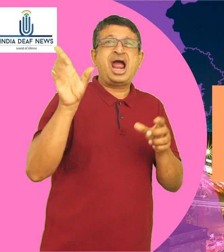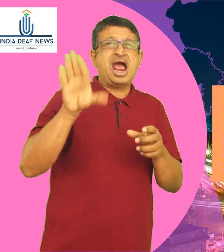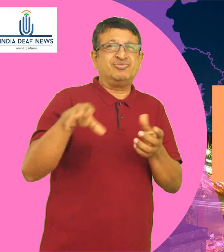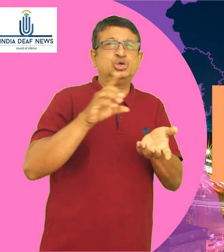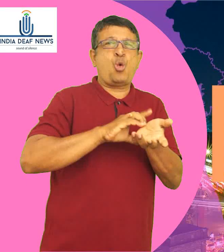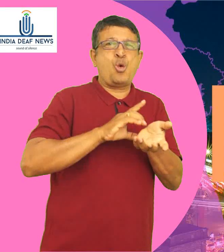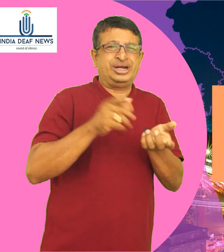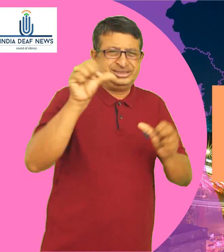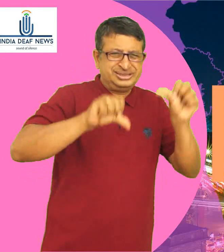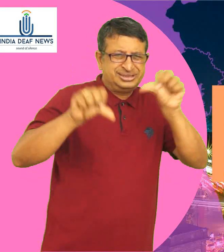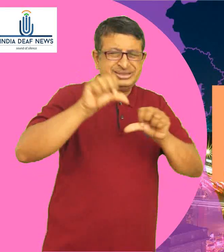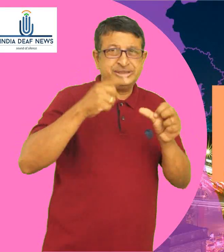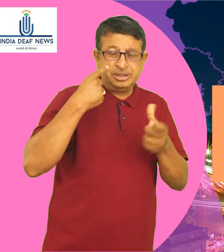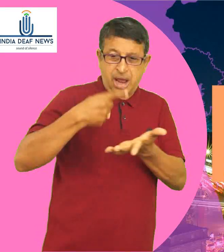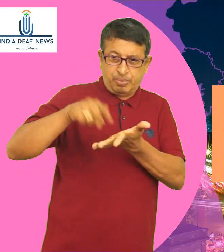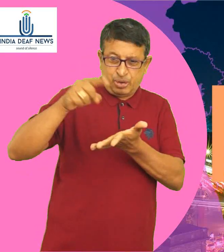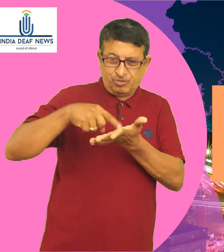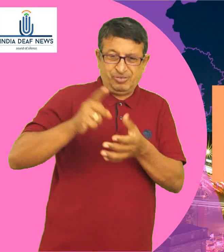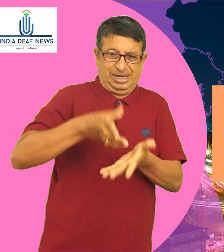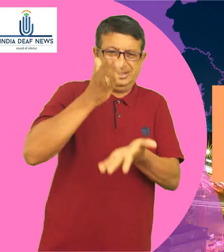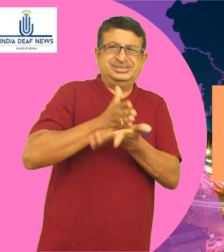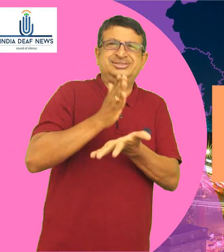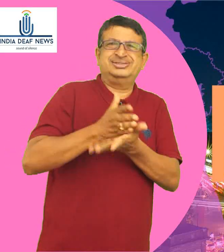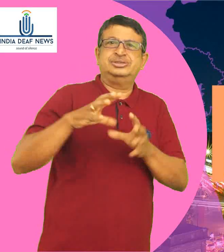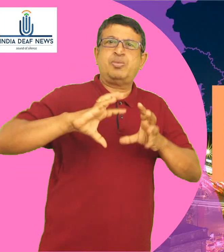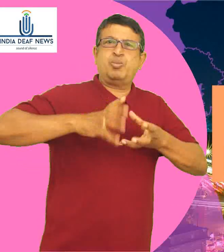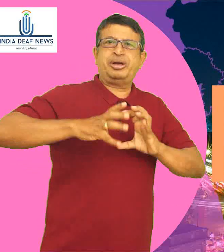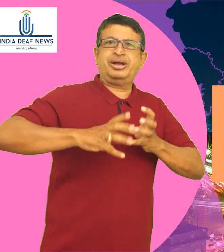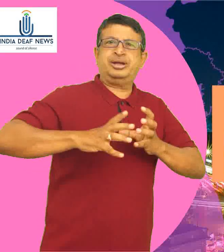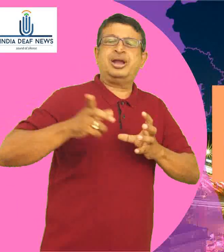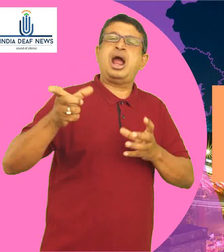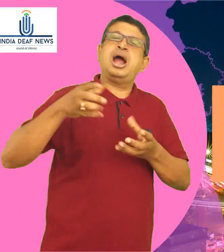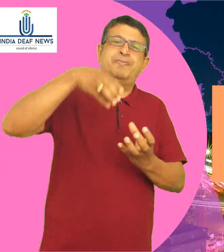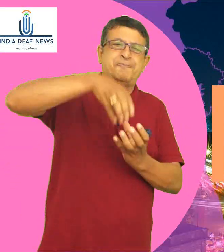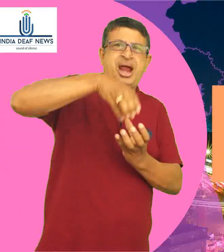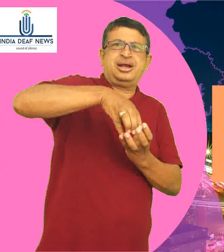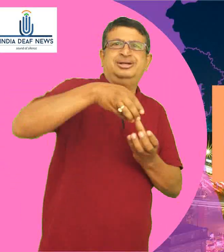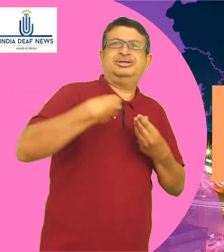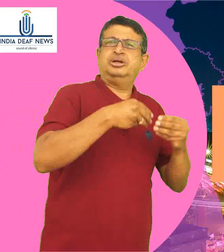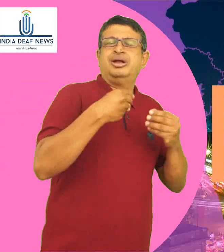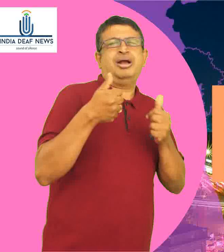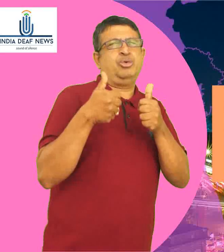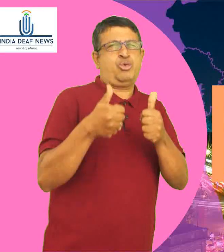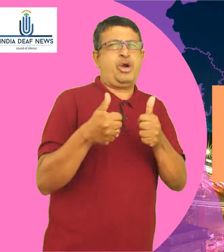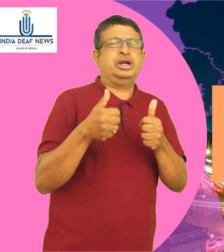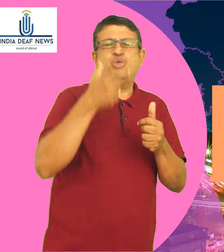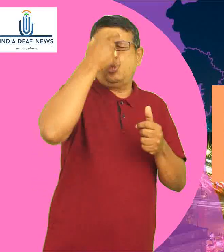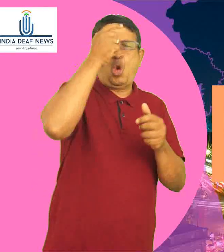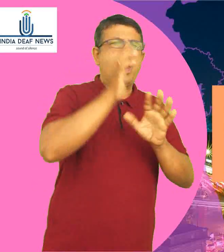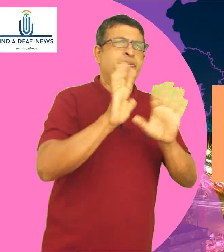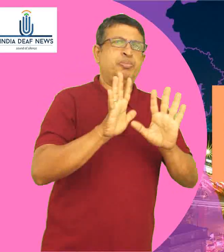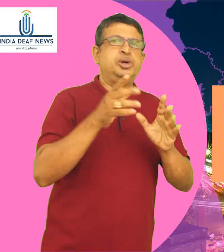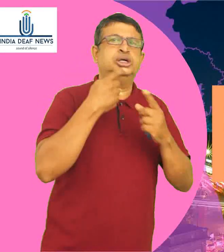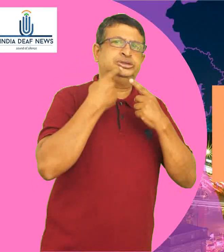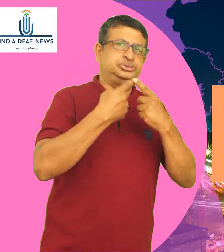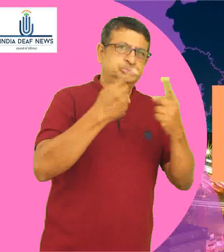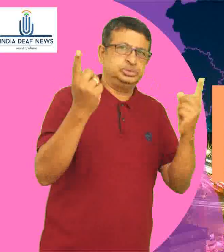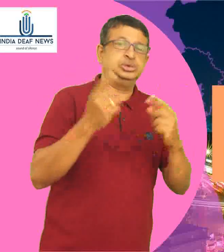scare. Minister Giriraj Singh tweeted, "In some places there have been reports of migratory and wild birds